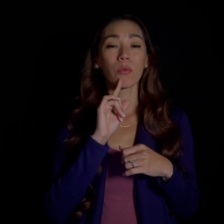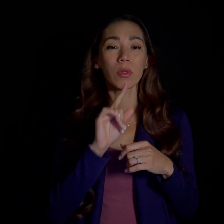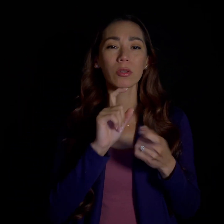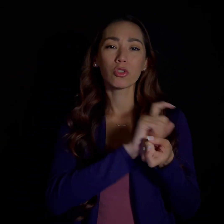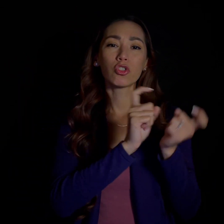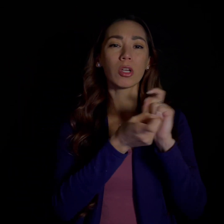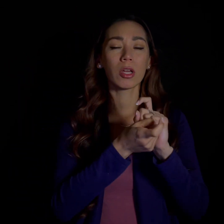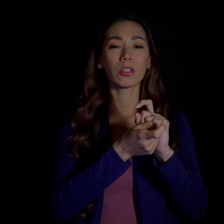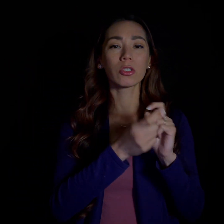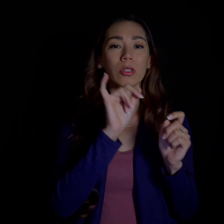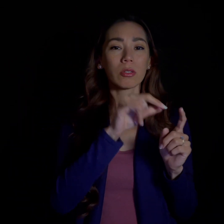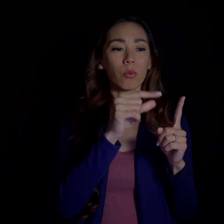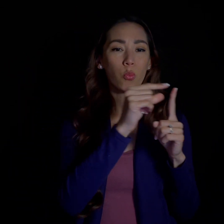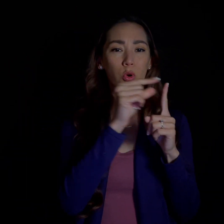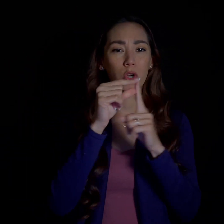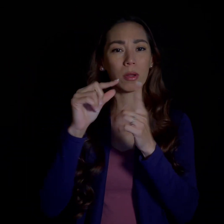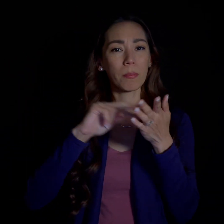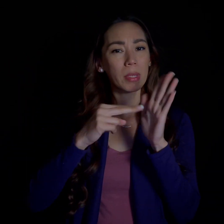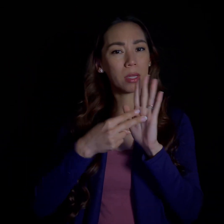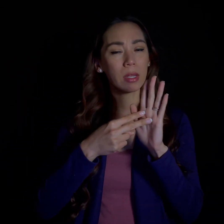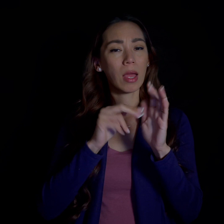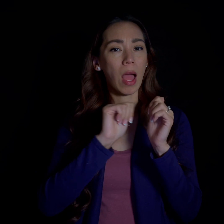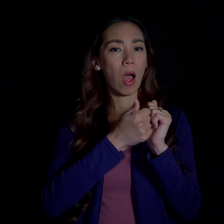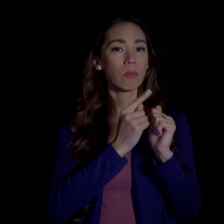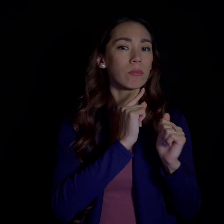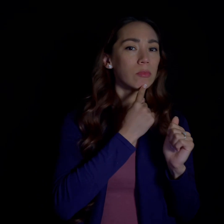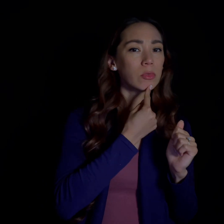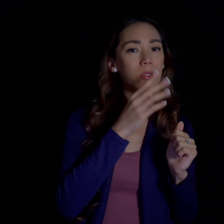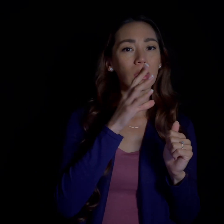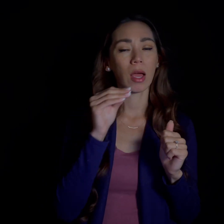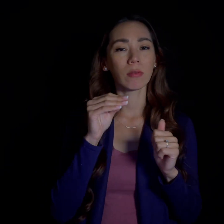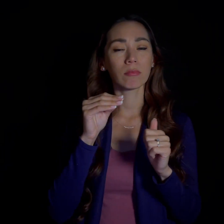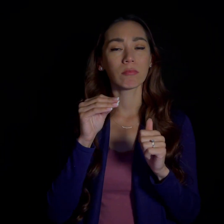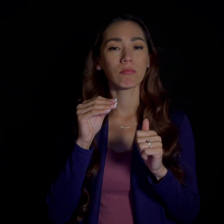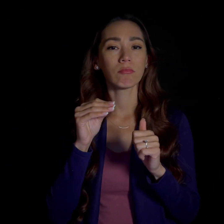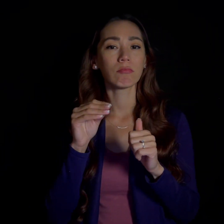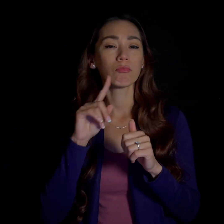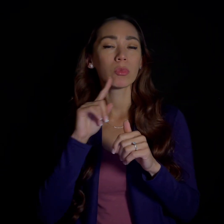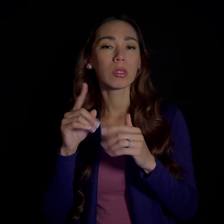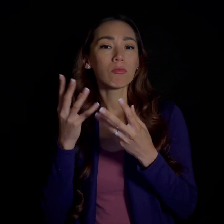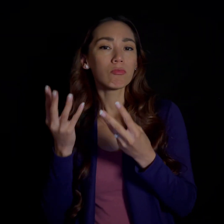These change the meaning of the signed words and the subtlety, severity, and in between.